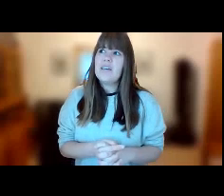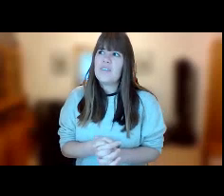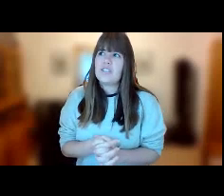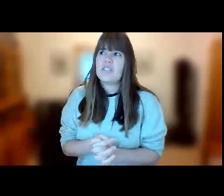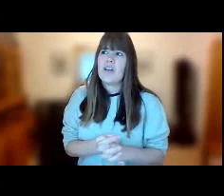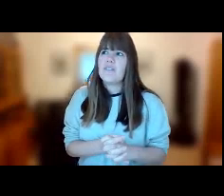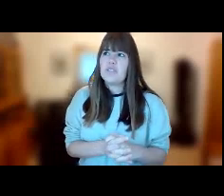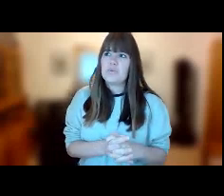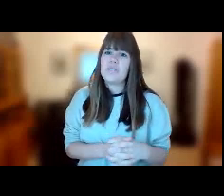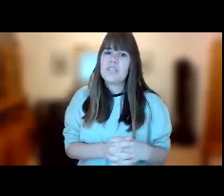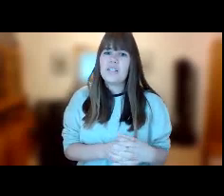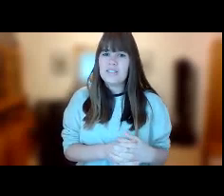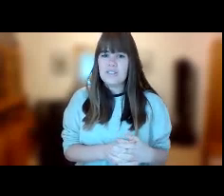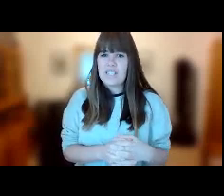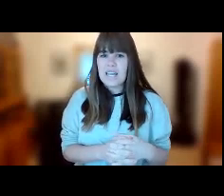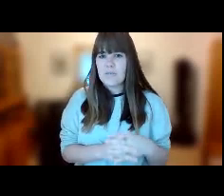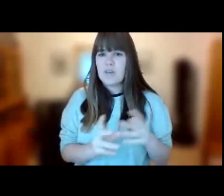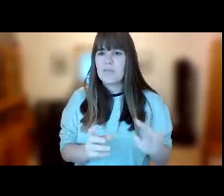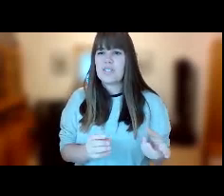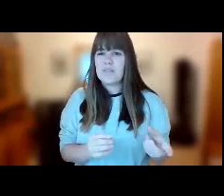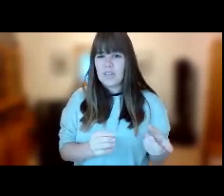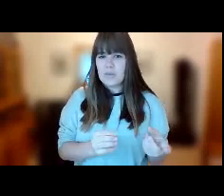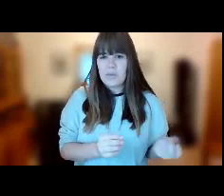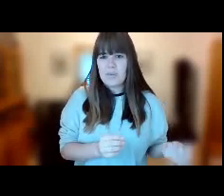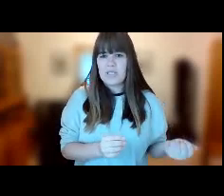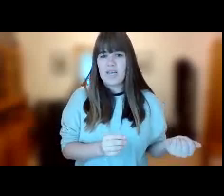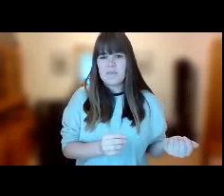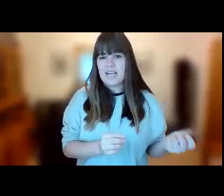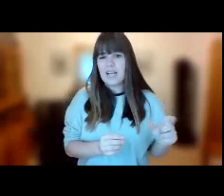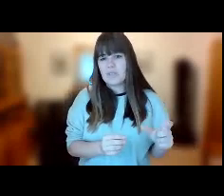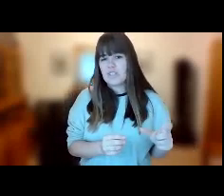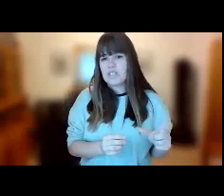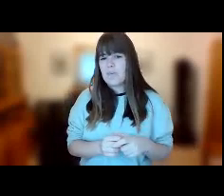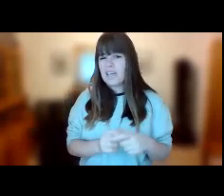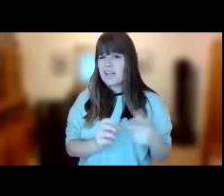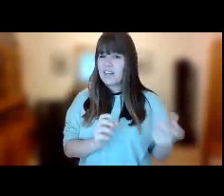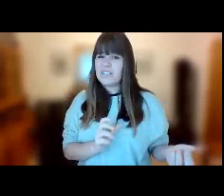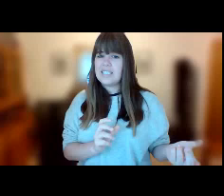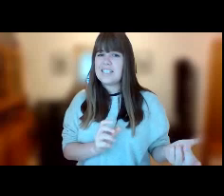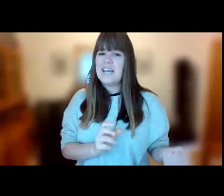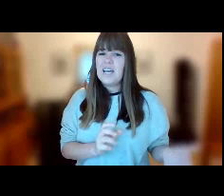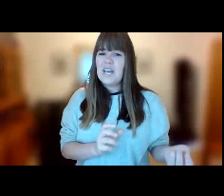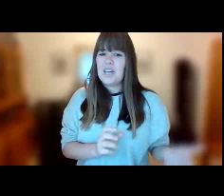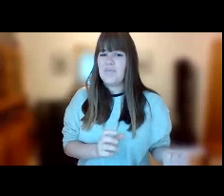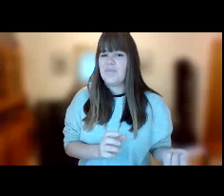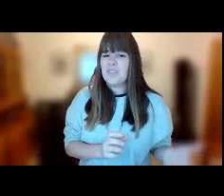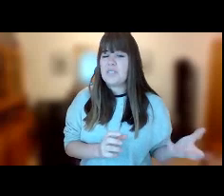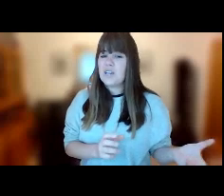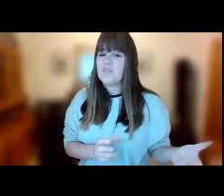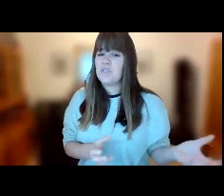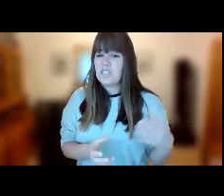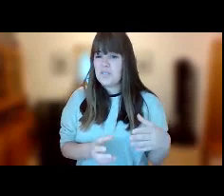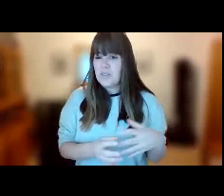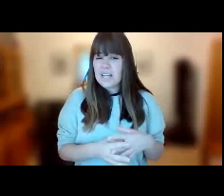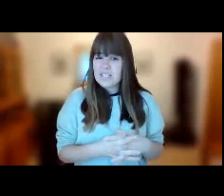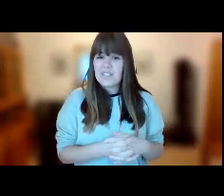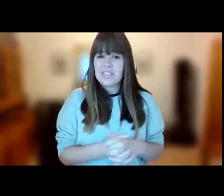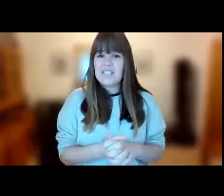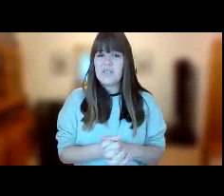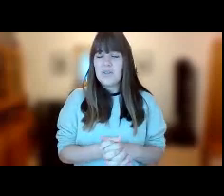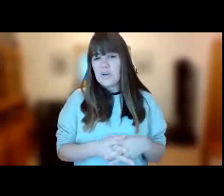I think just encourage you all to just take a moment just to think about maybe times that language has maybe included yourselves or made you